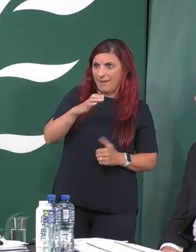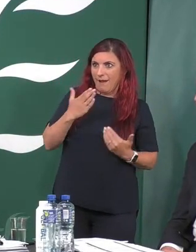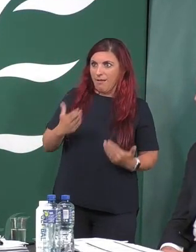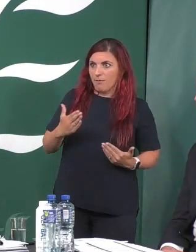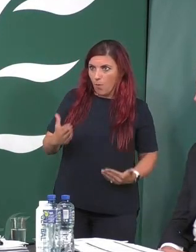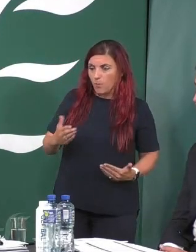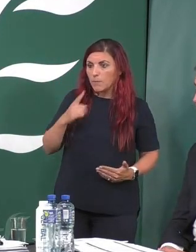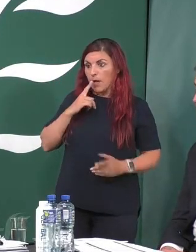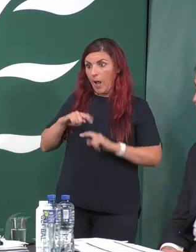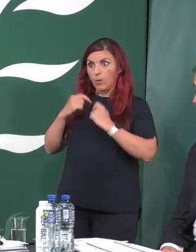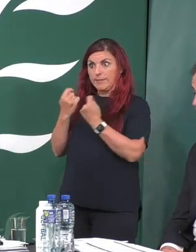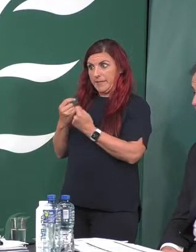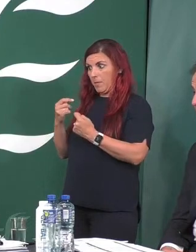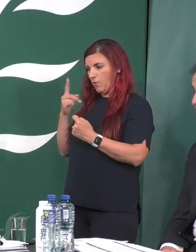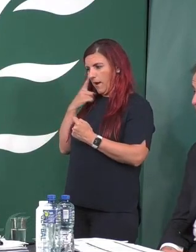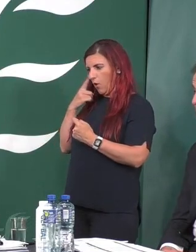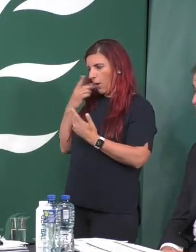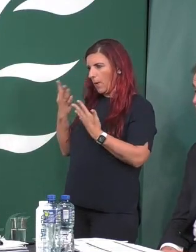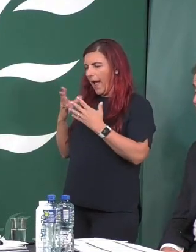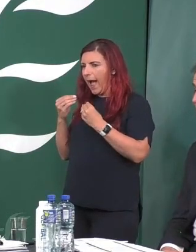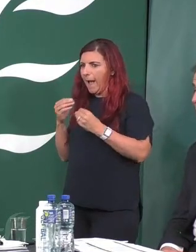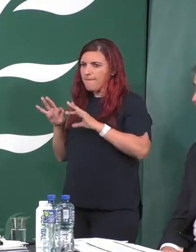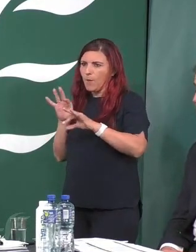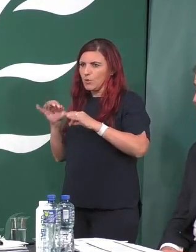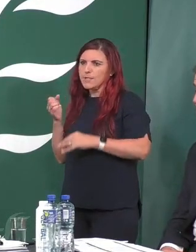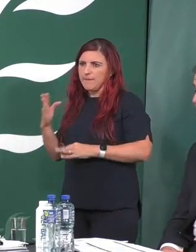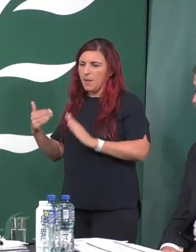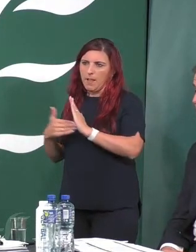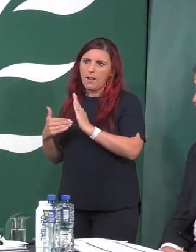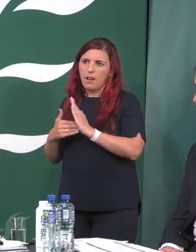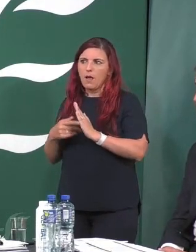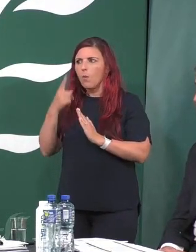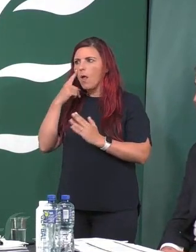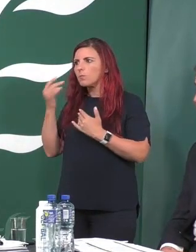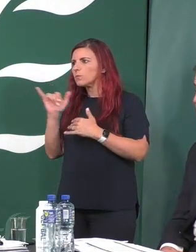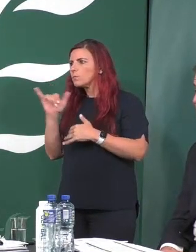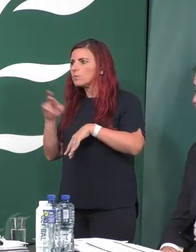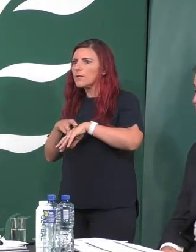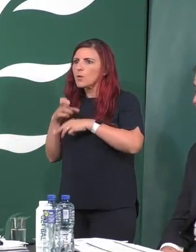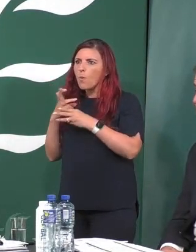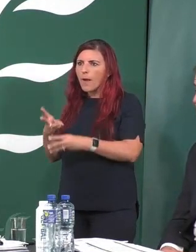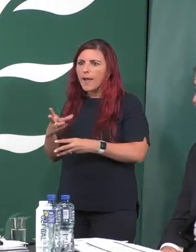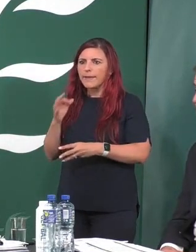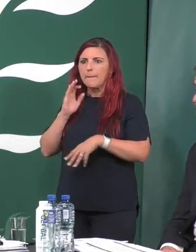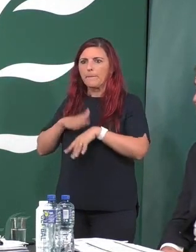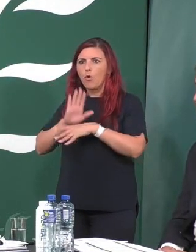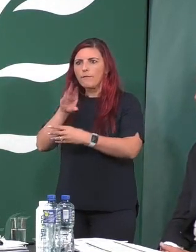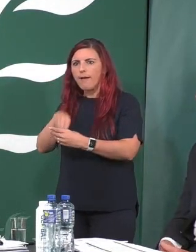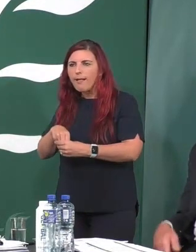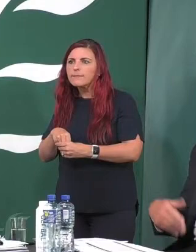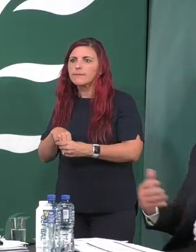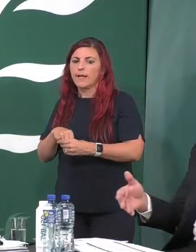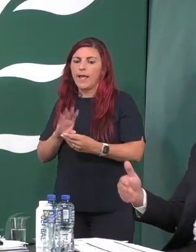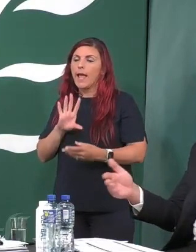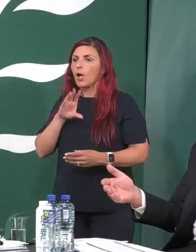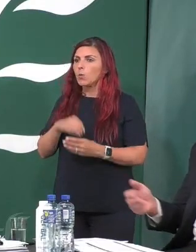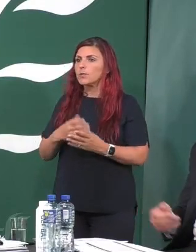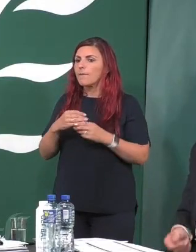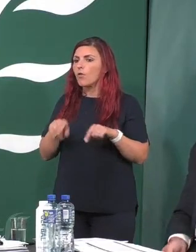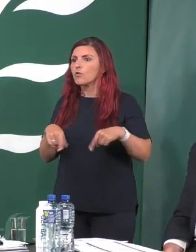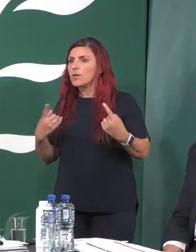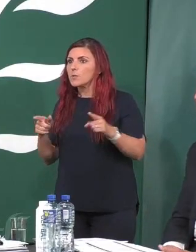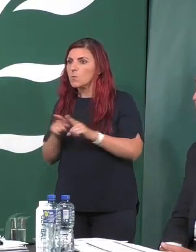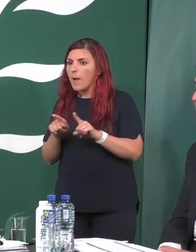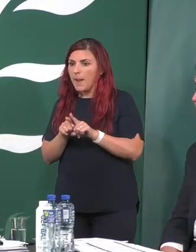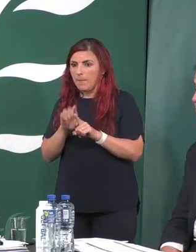just in terms of looking at that. But obviously there's options there about how we do it. You look at what's the most effective way and where you get the greatest participation as well. And clearly there's other challenges there